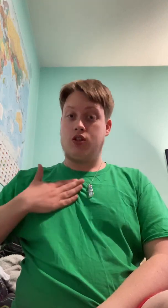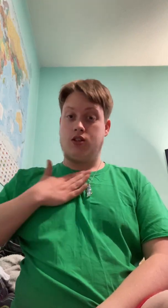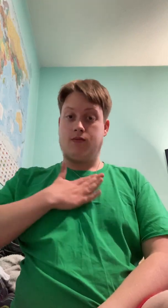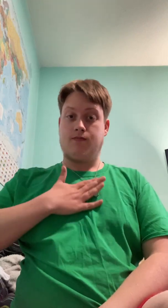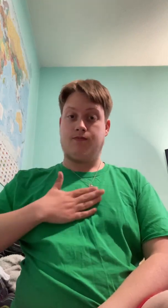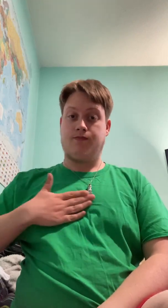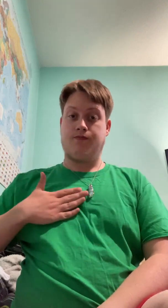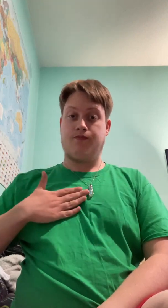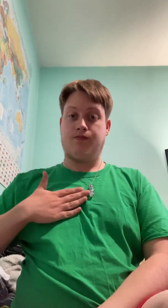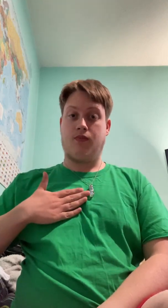emotions.